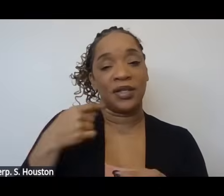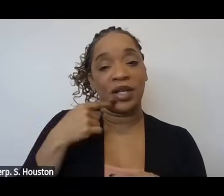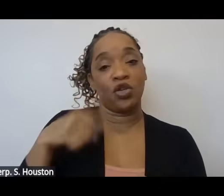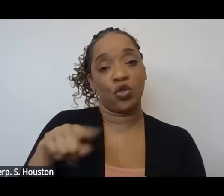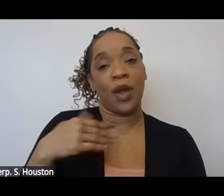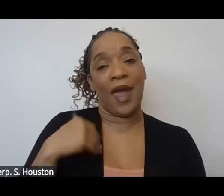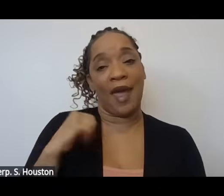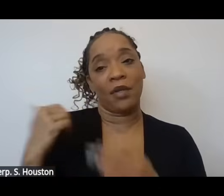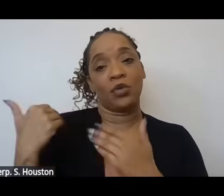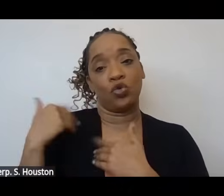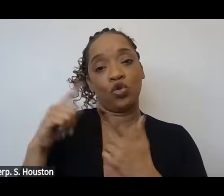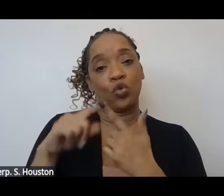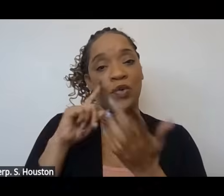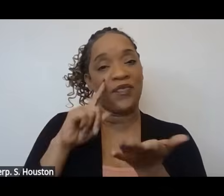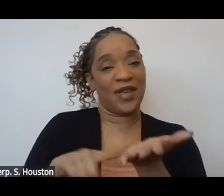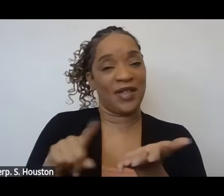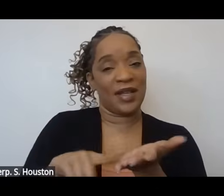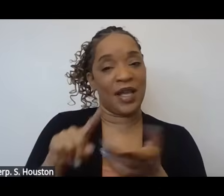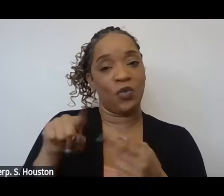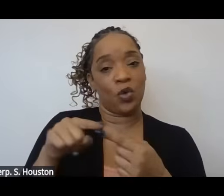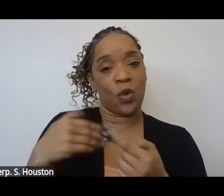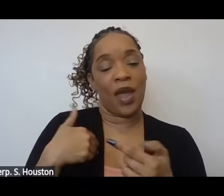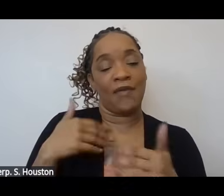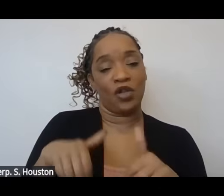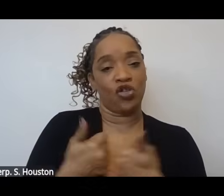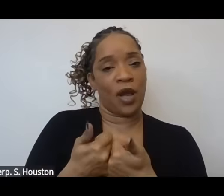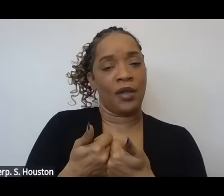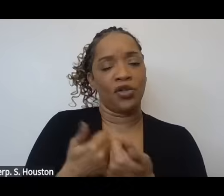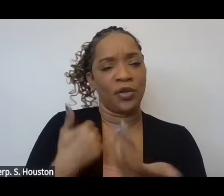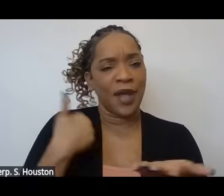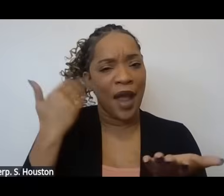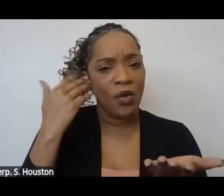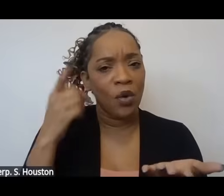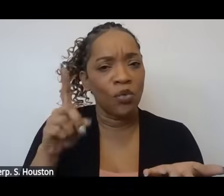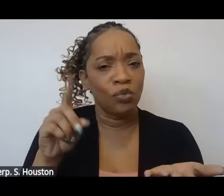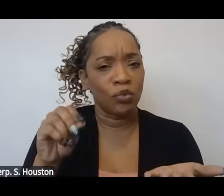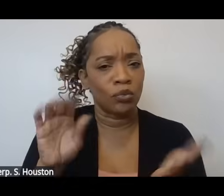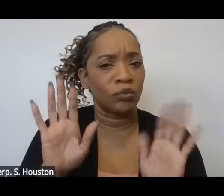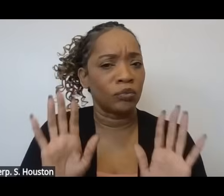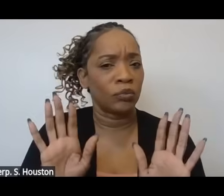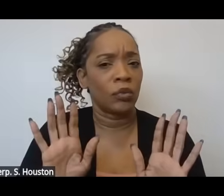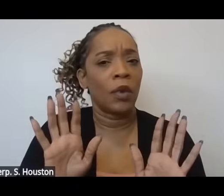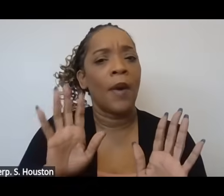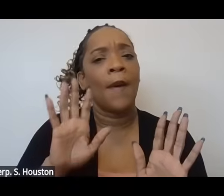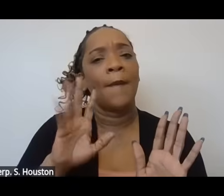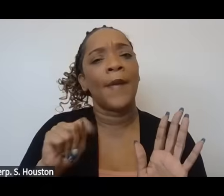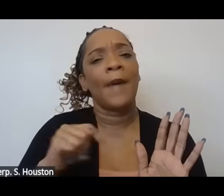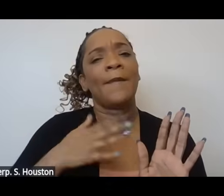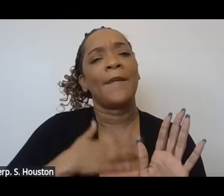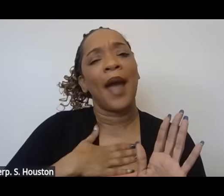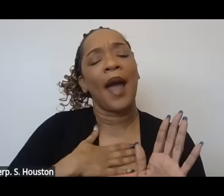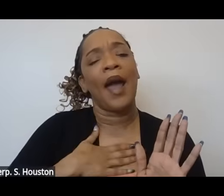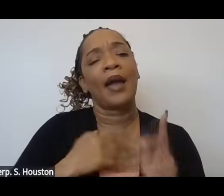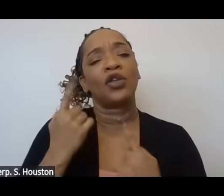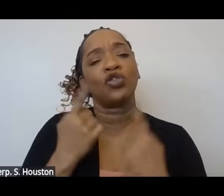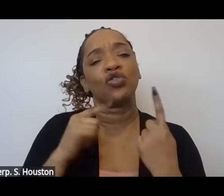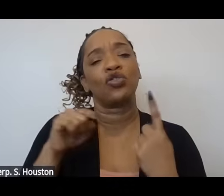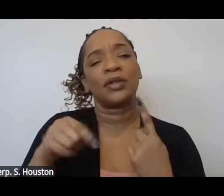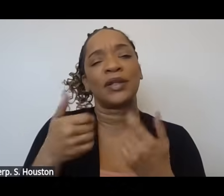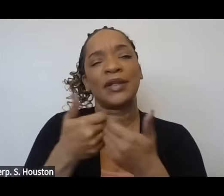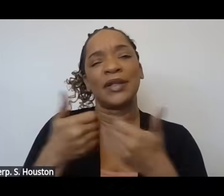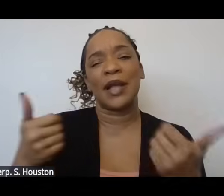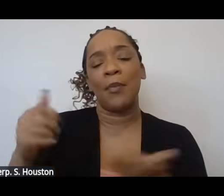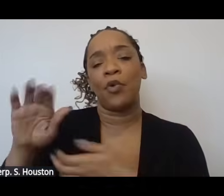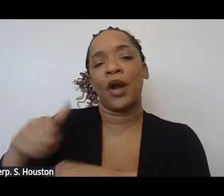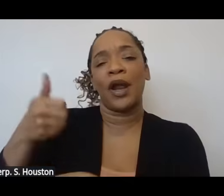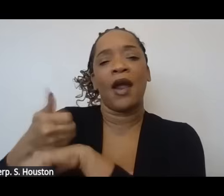don't, absolutely not. You do. But I guess my concern is this separate carve-out for this type of